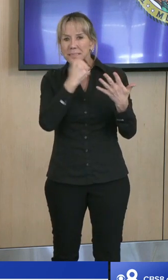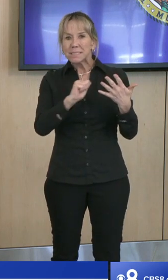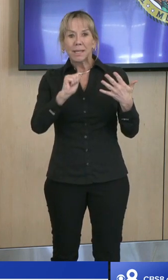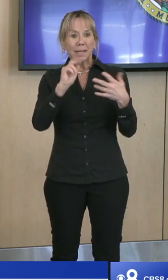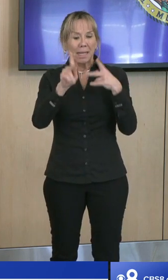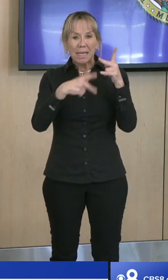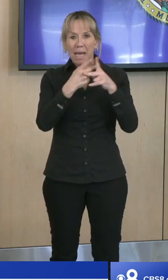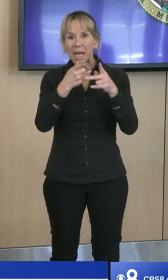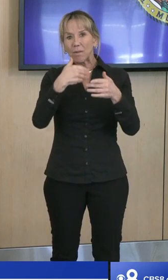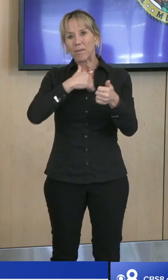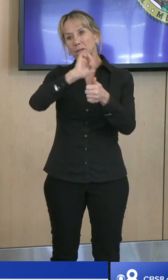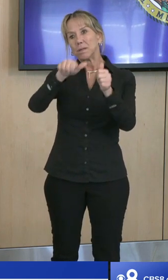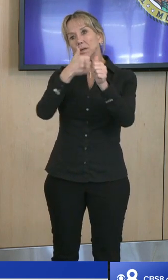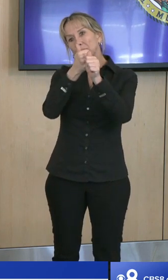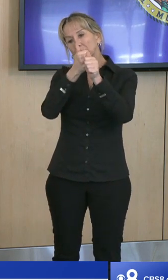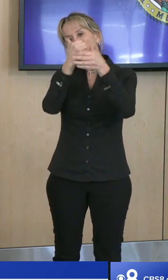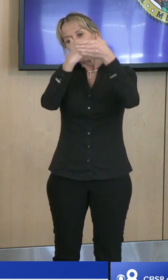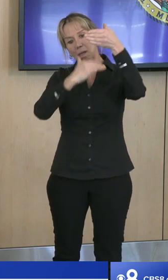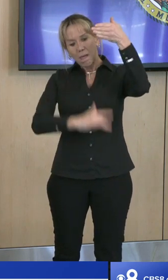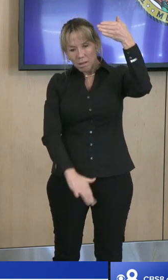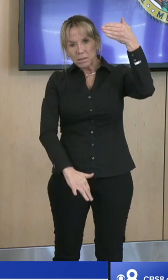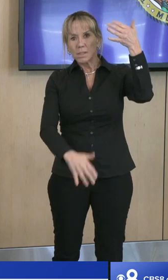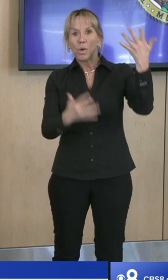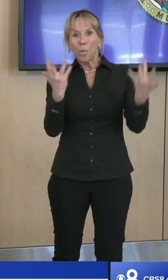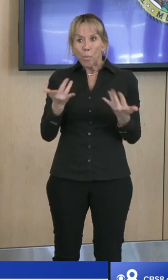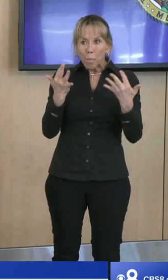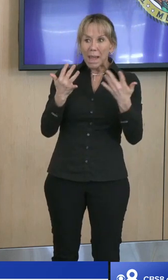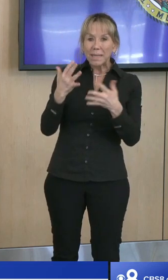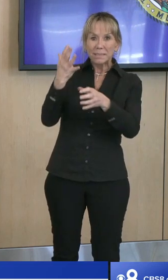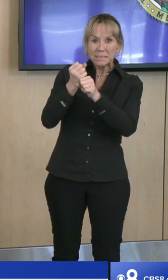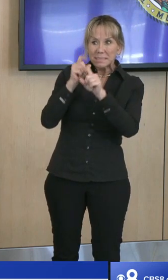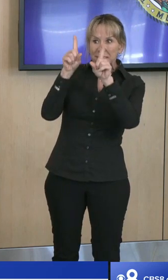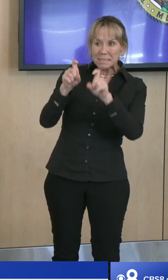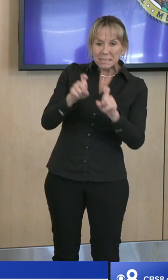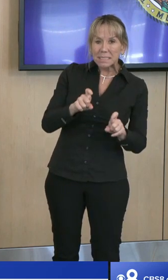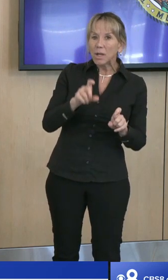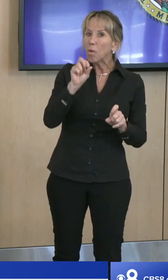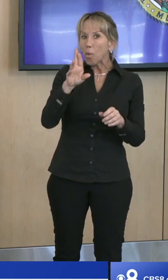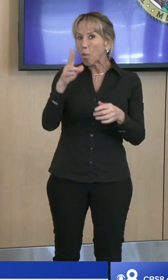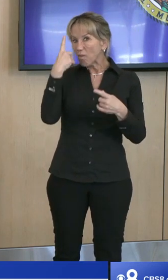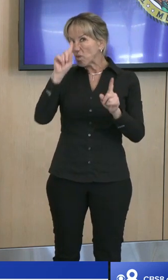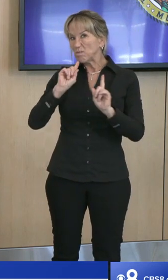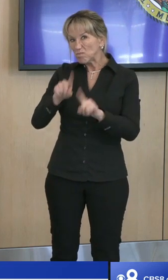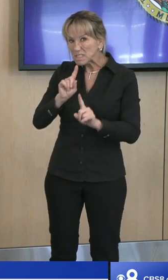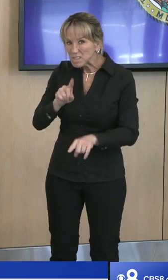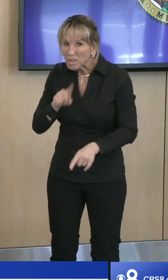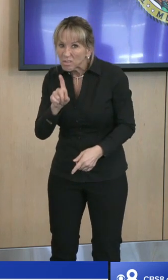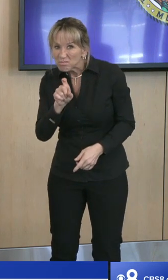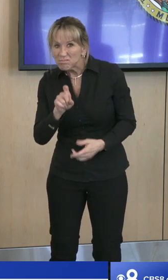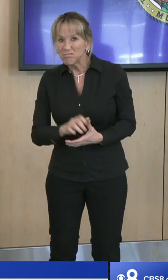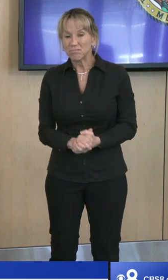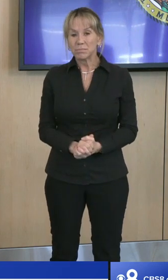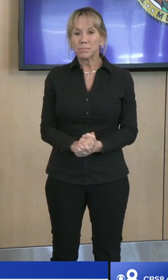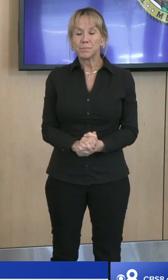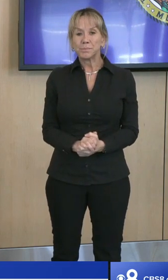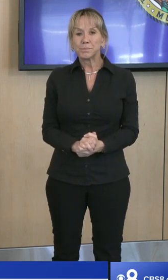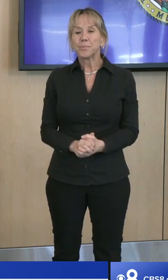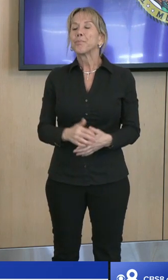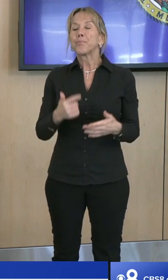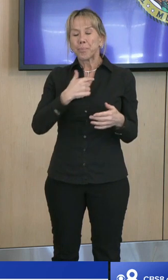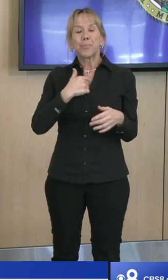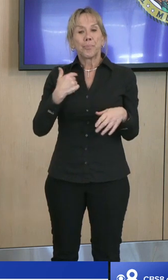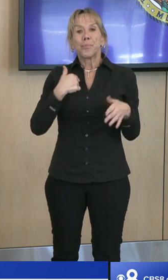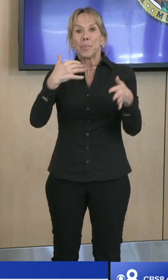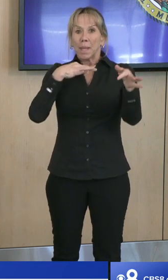of a backlog or delay in collecting specimens and or getting results? Well, we've